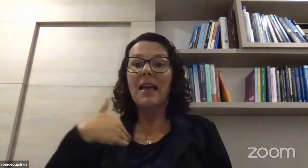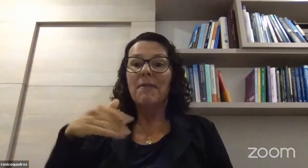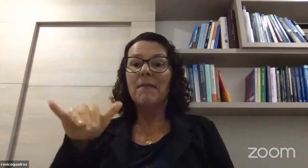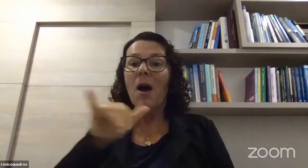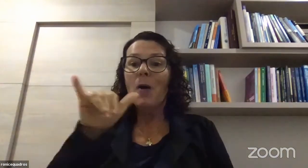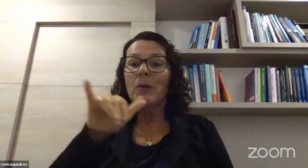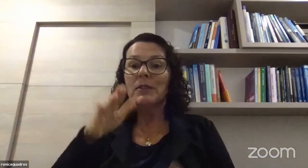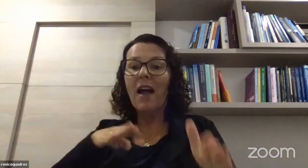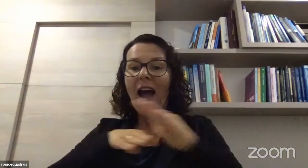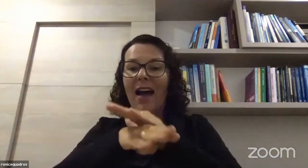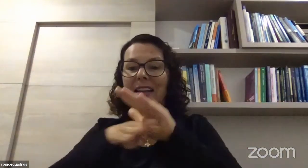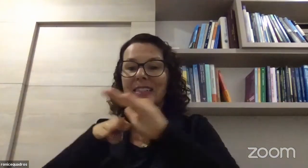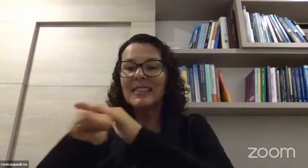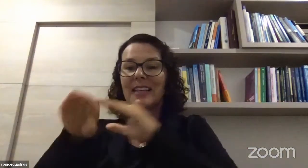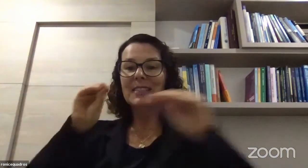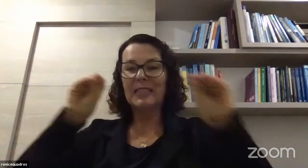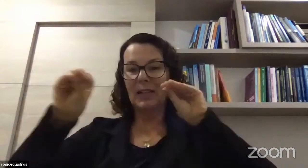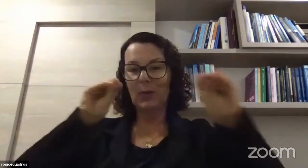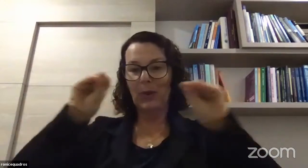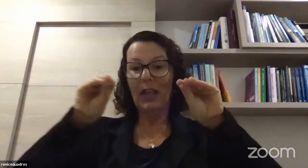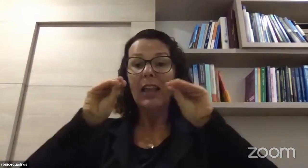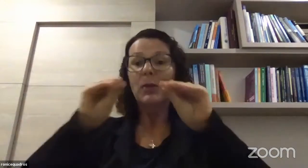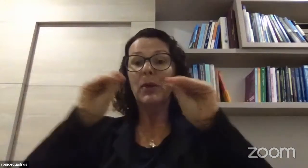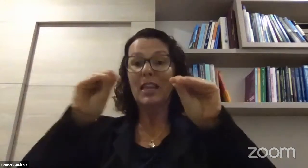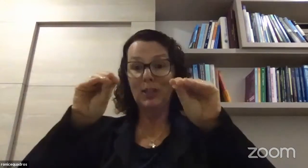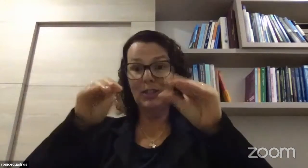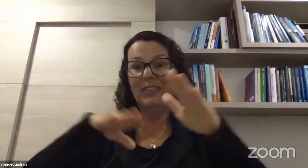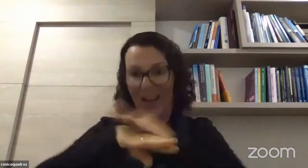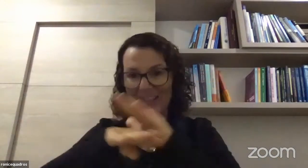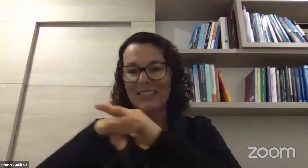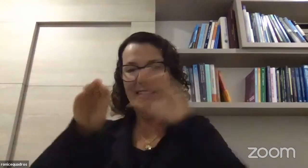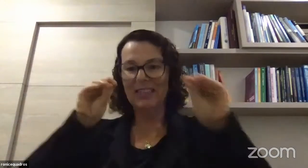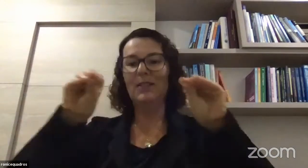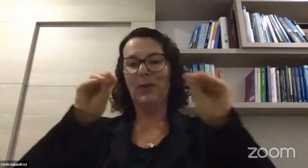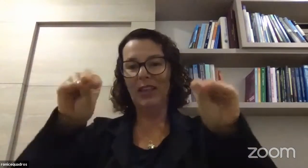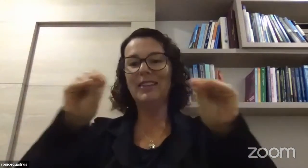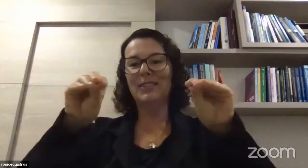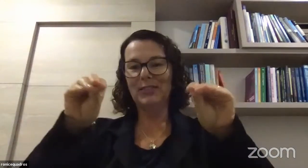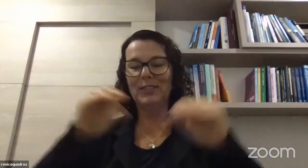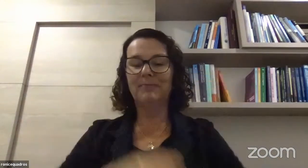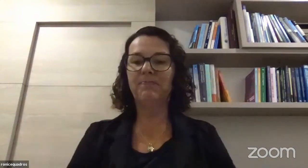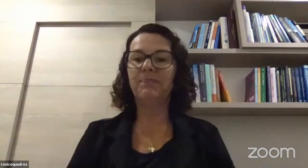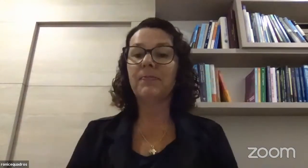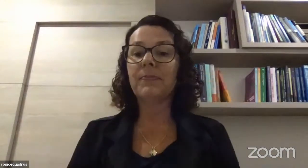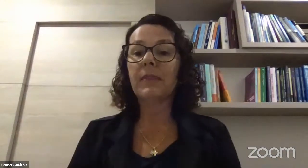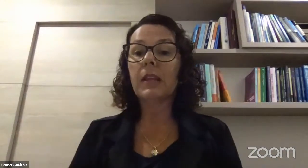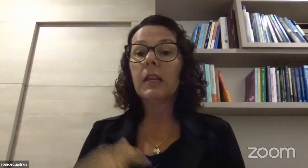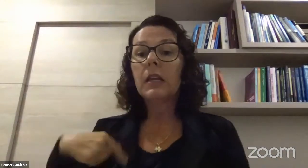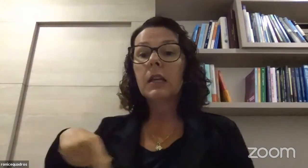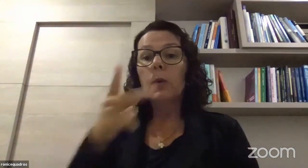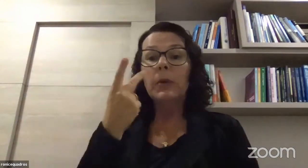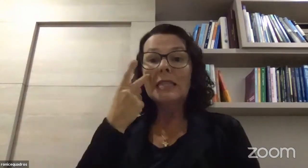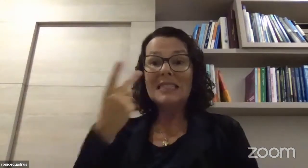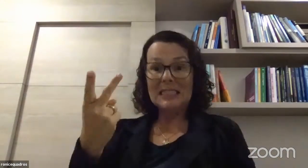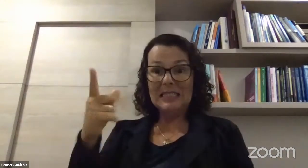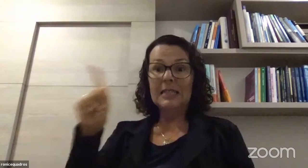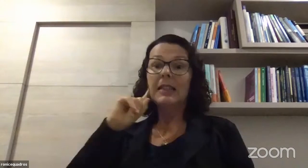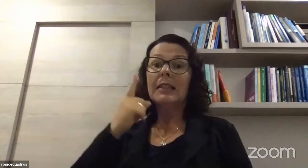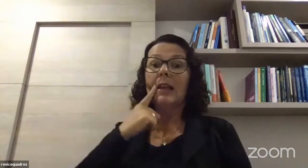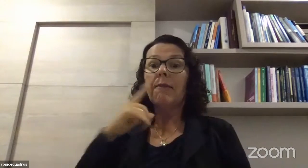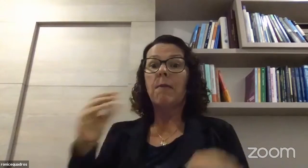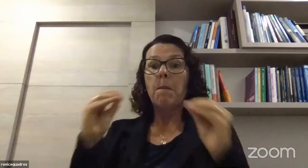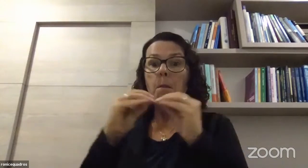The deaf community here has to have access and access to education.